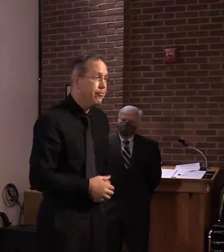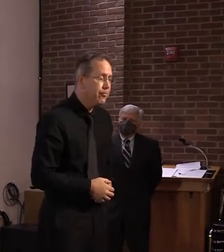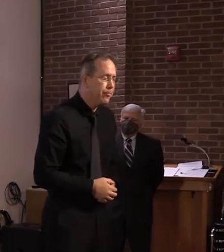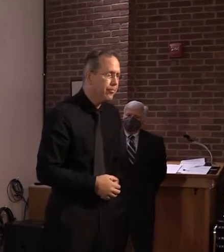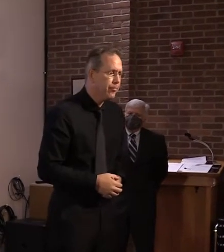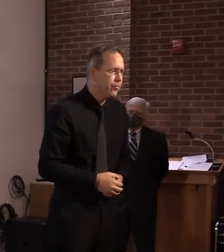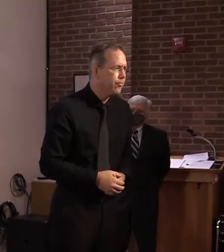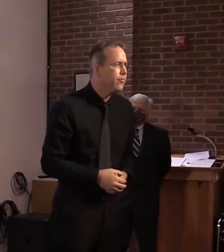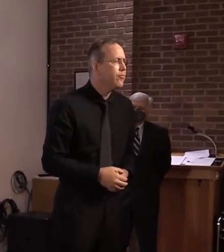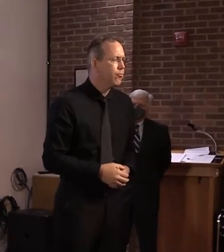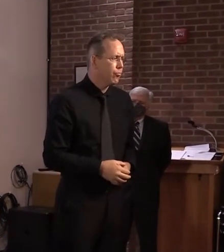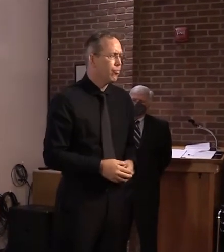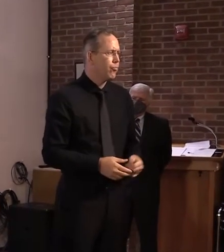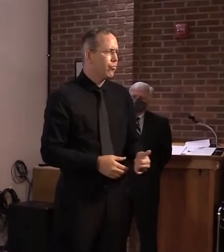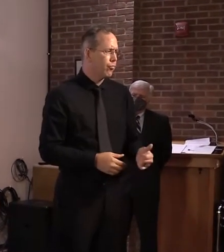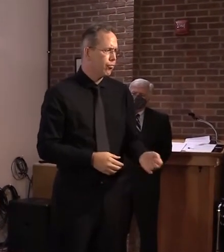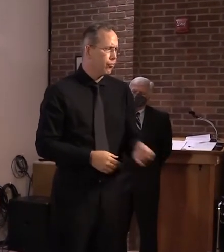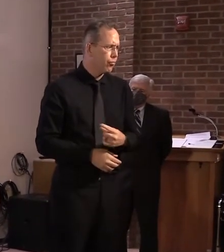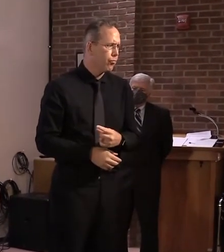Derek, 7 days.